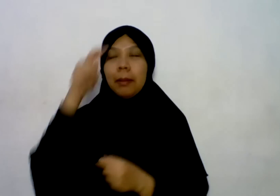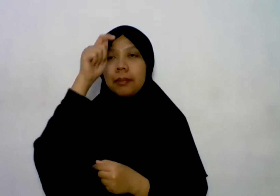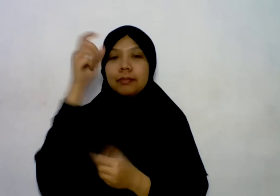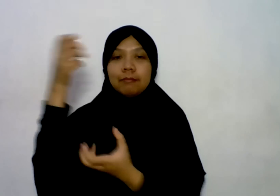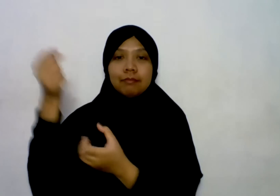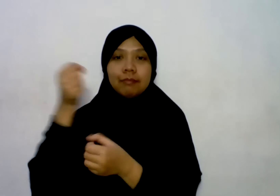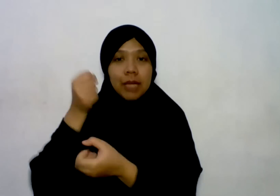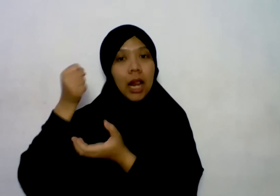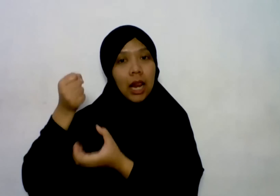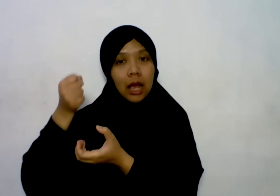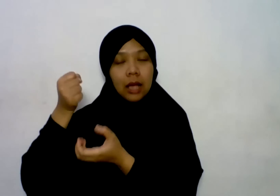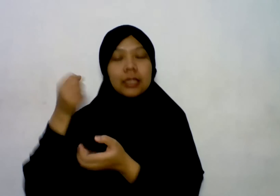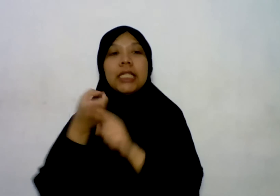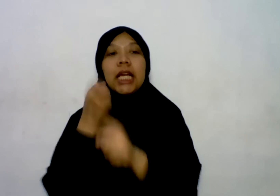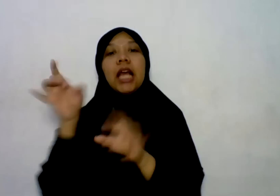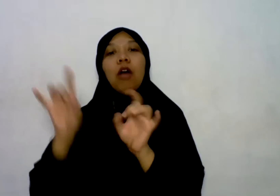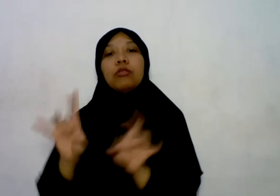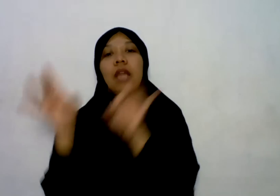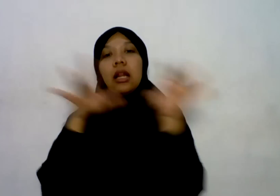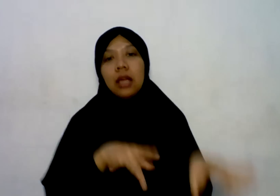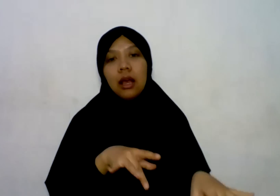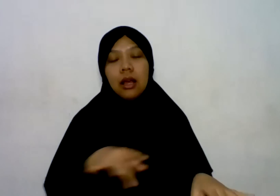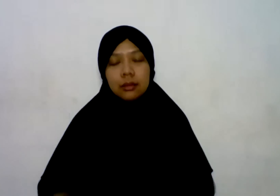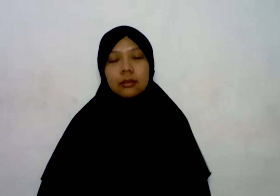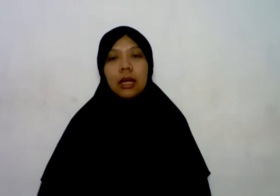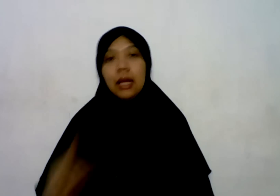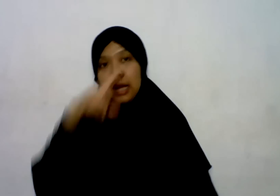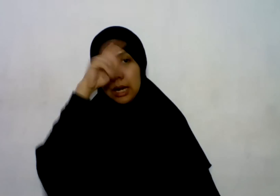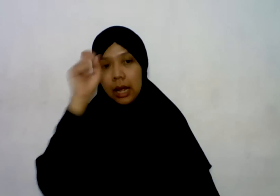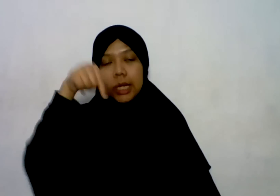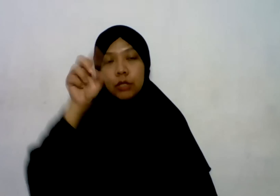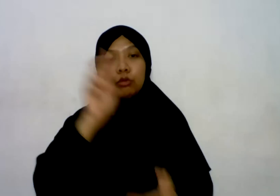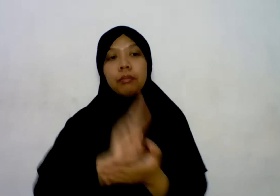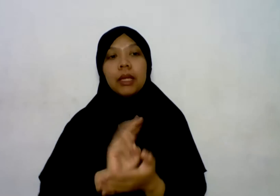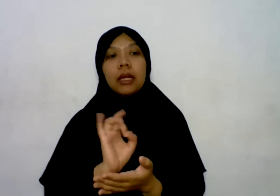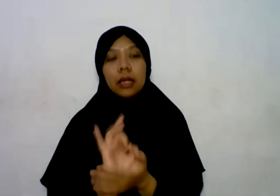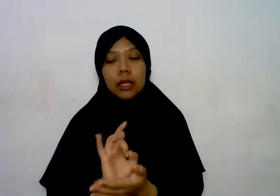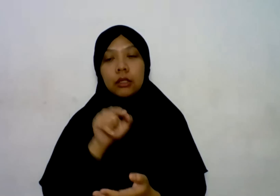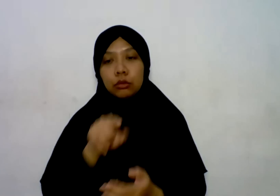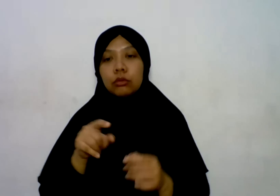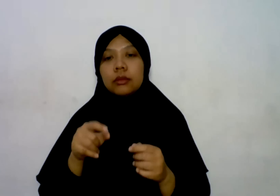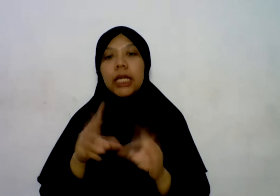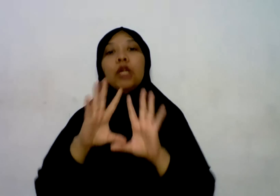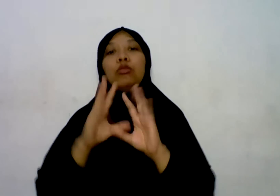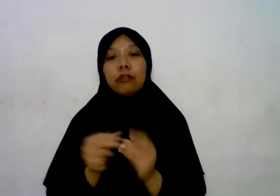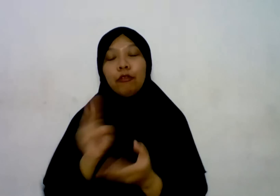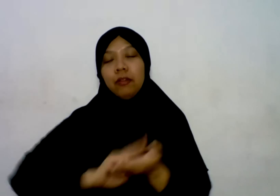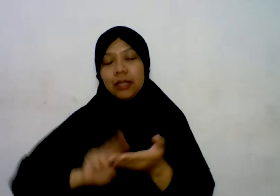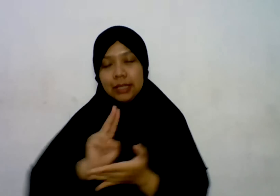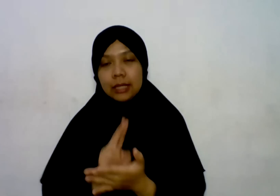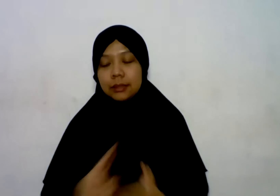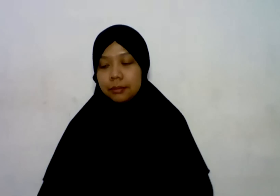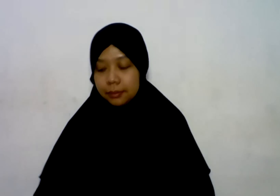to Australia because they are so inclusive and one of the important university in Indonesia,